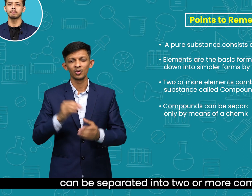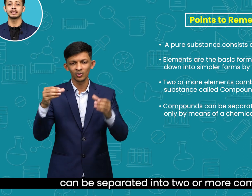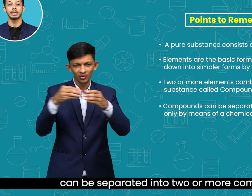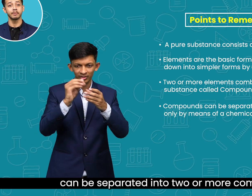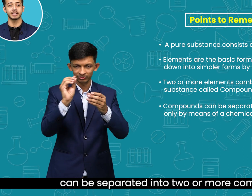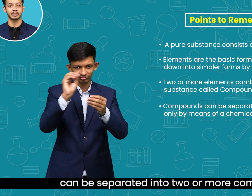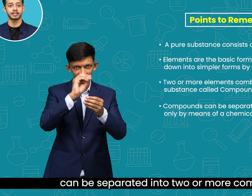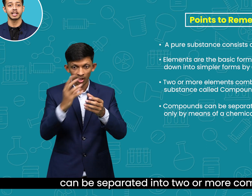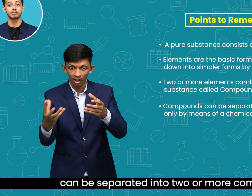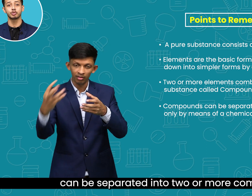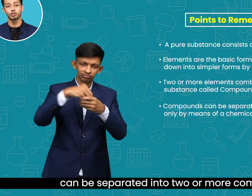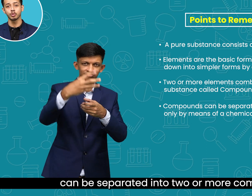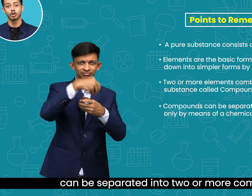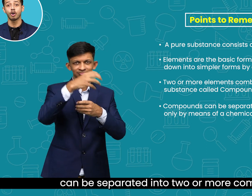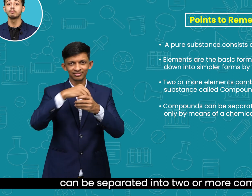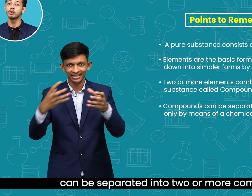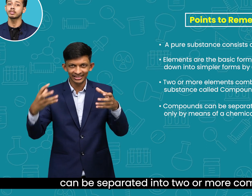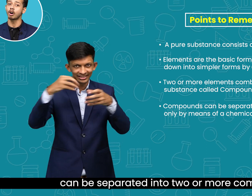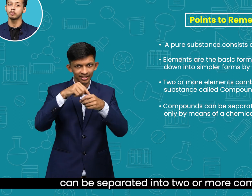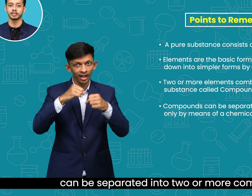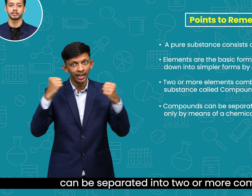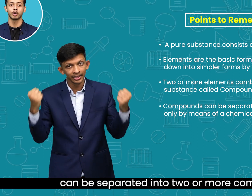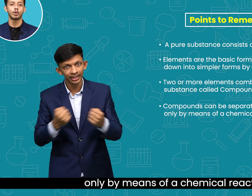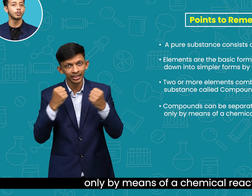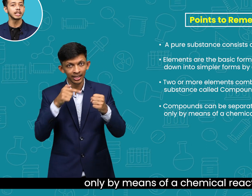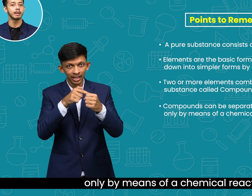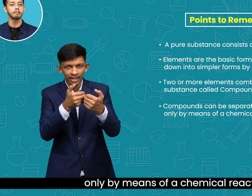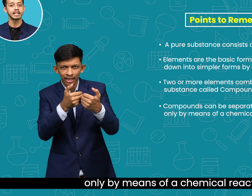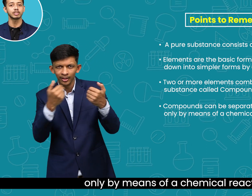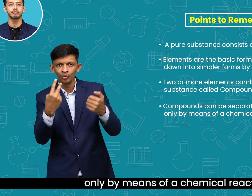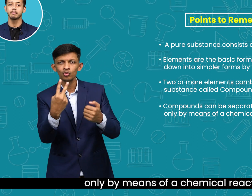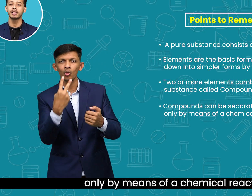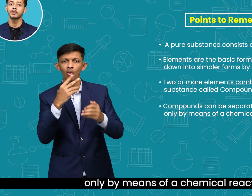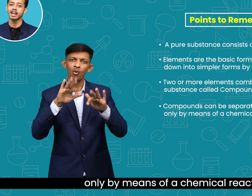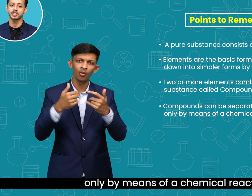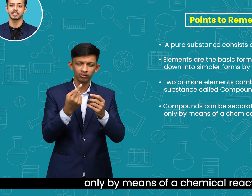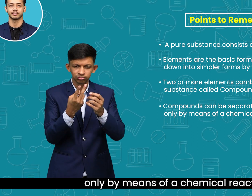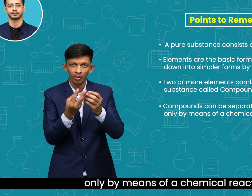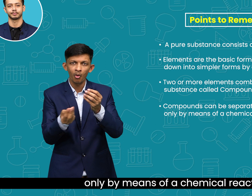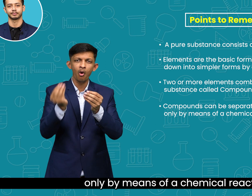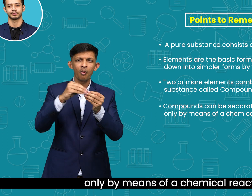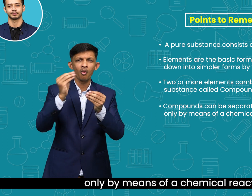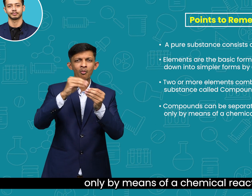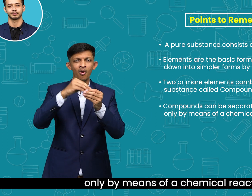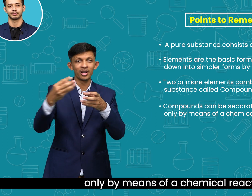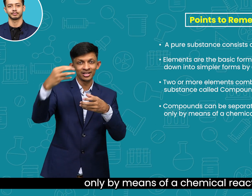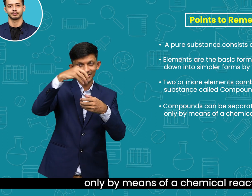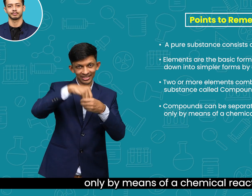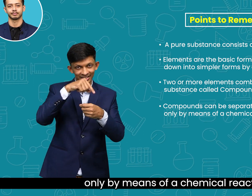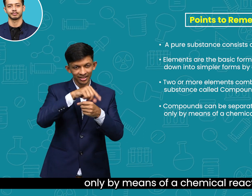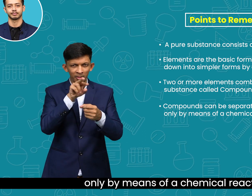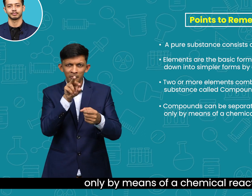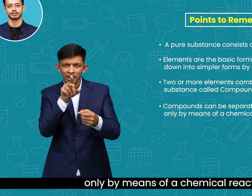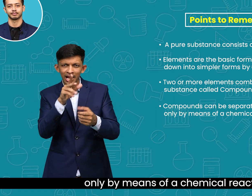Compounds can be separated into two or more components only by means of chemical reaction.